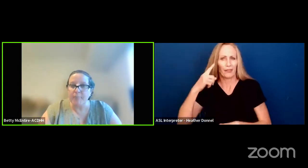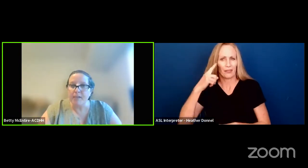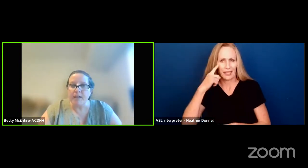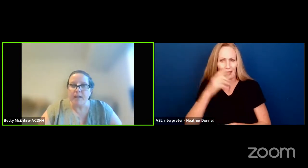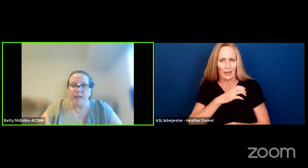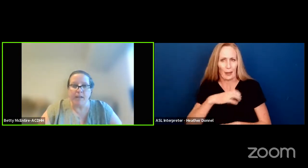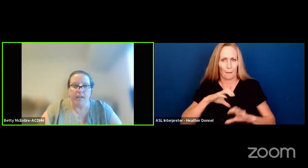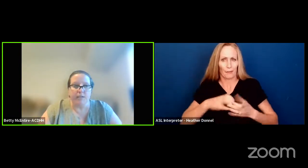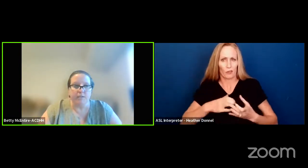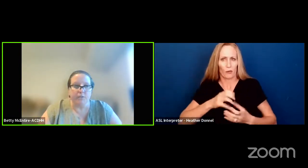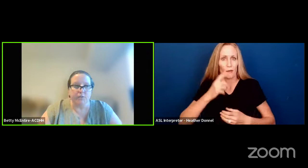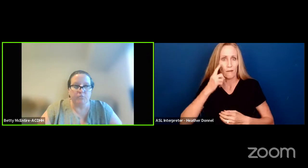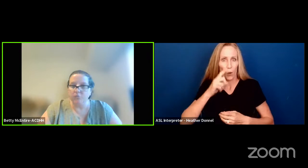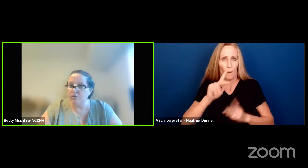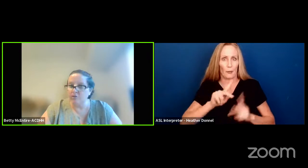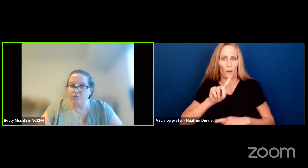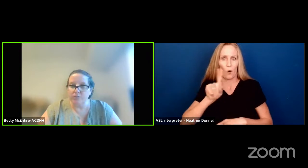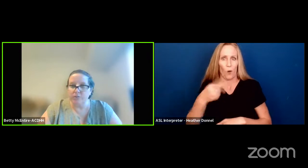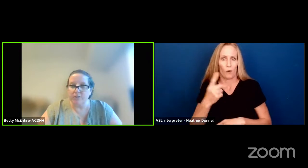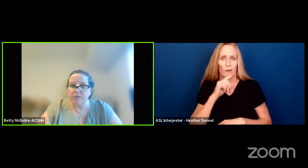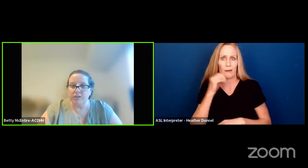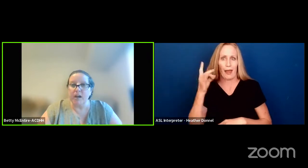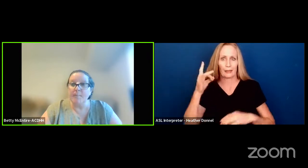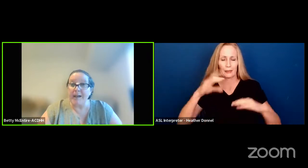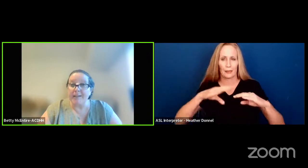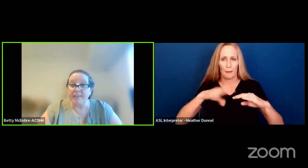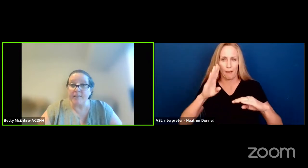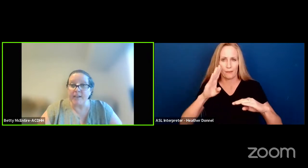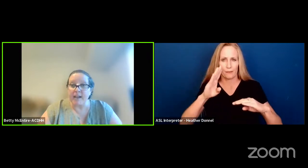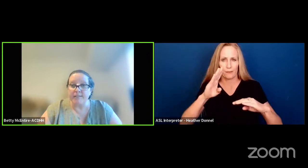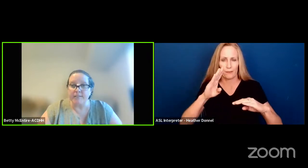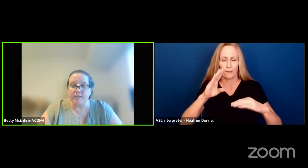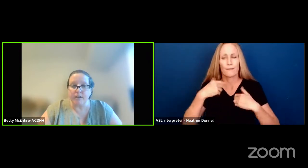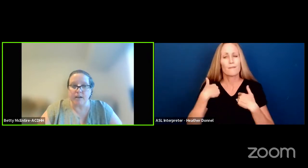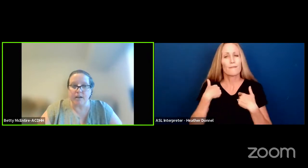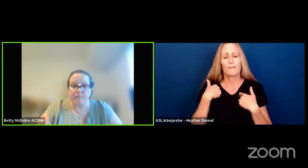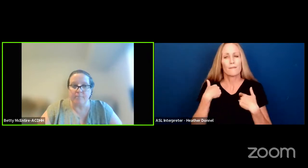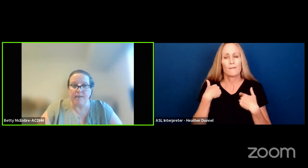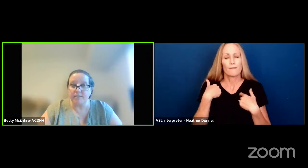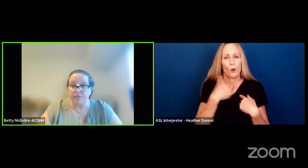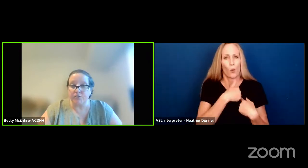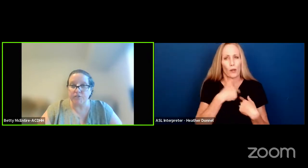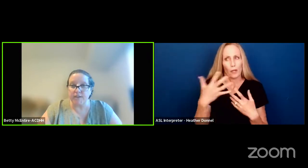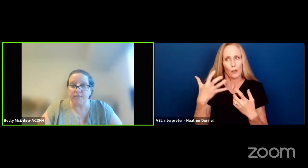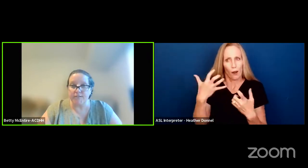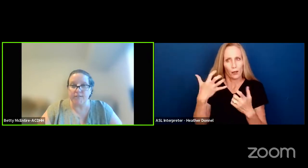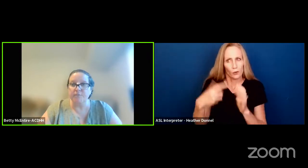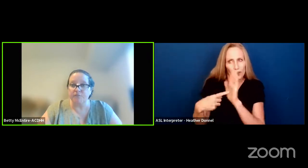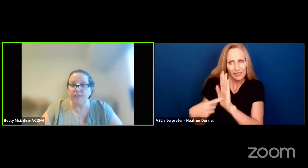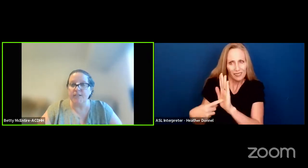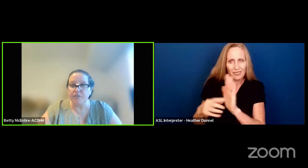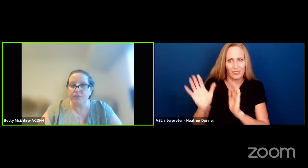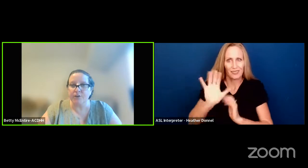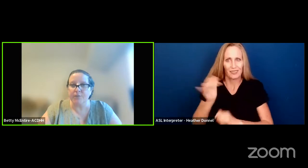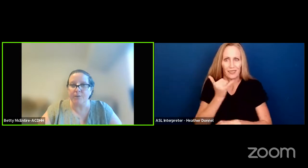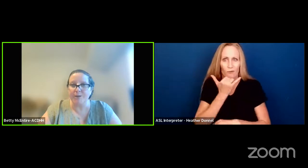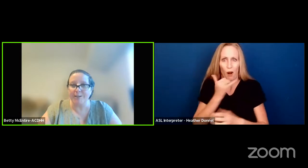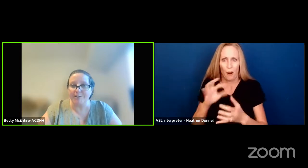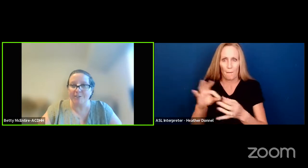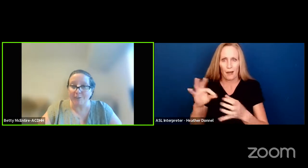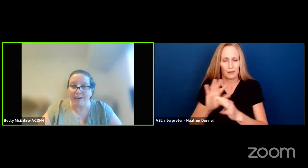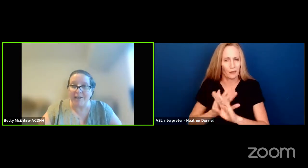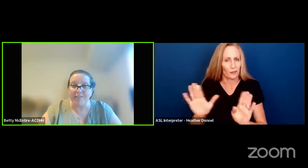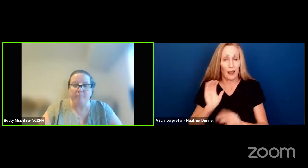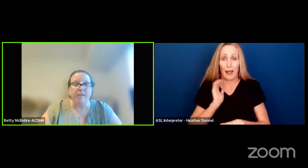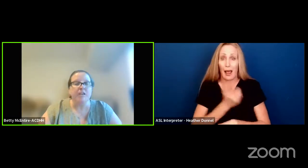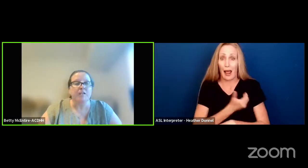over, and which we want to combat that message that the commission is from cradle